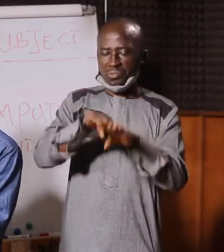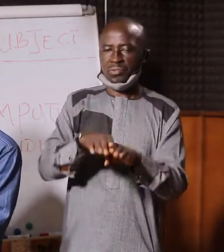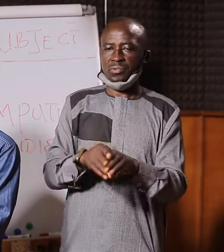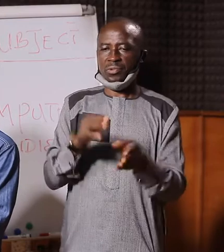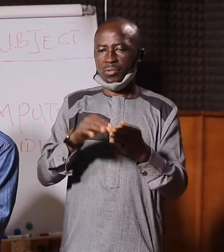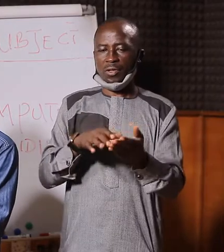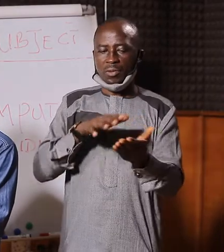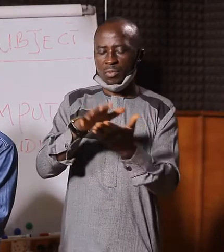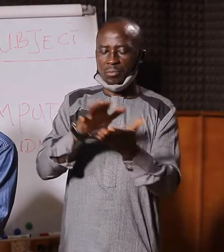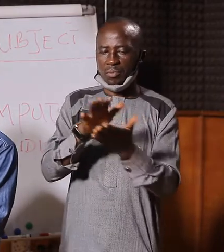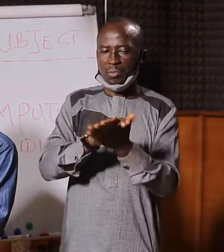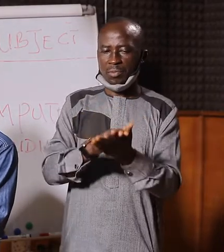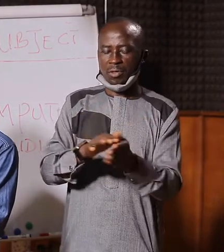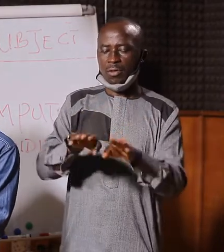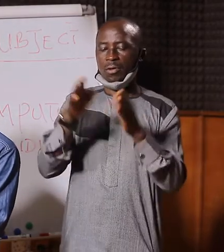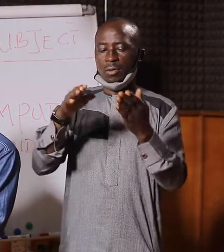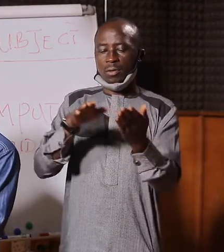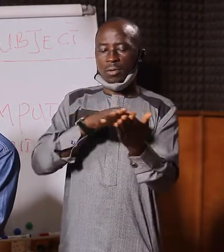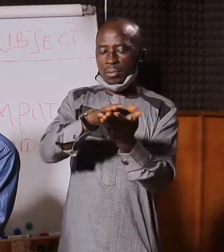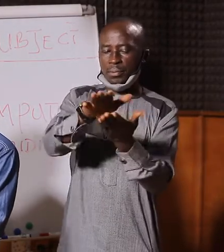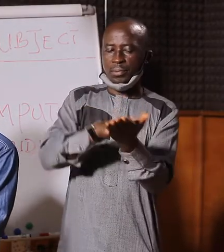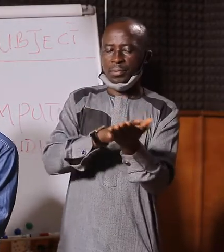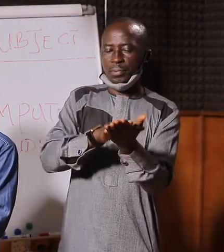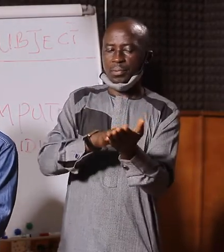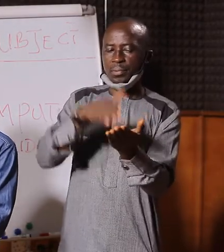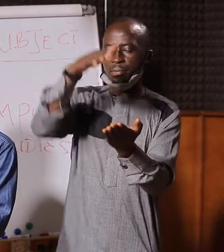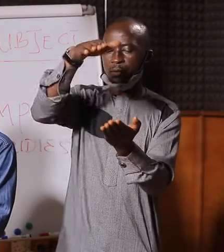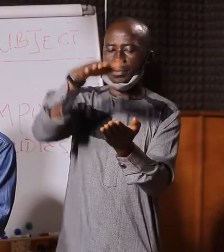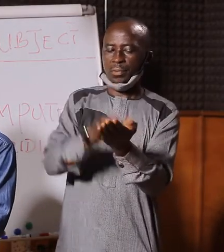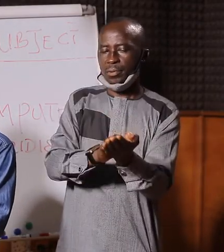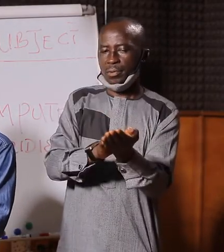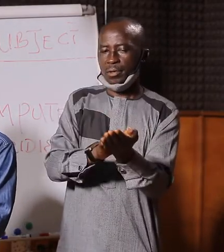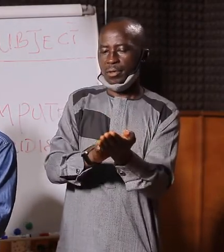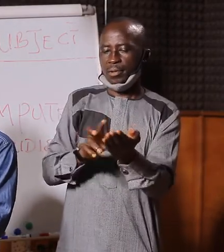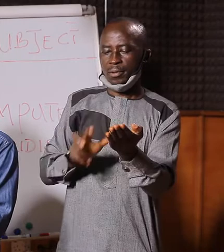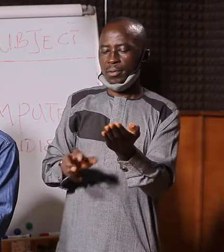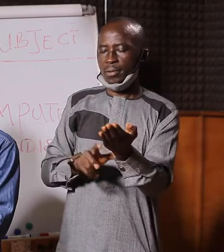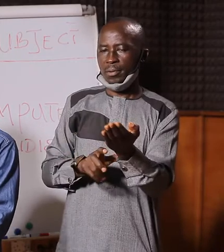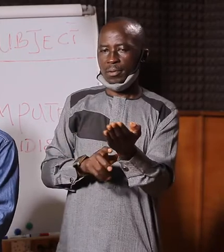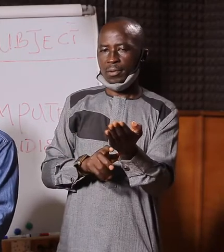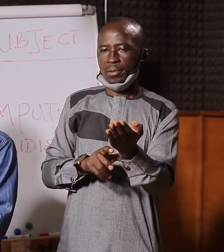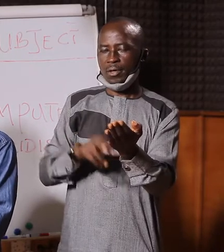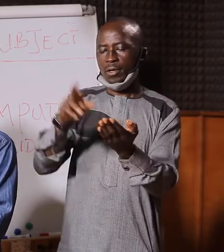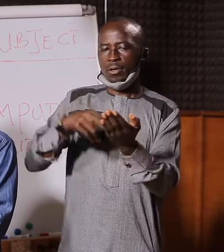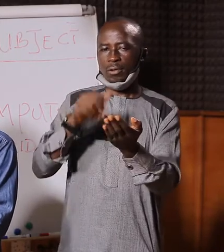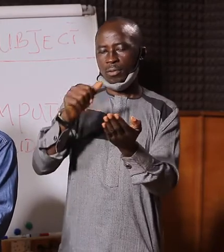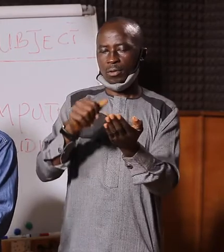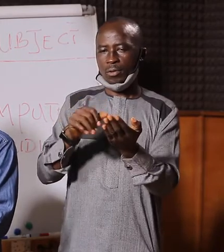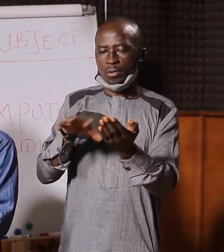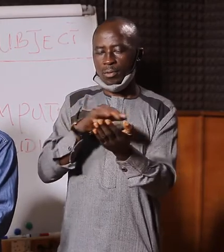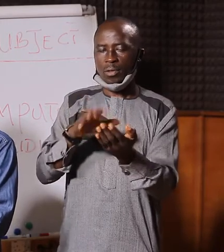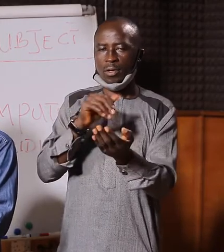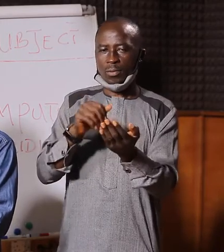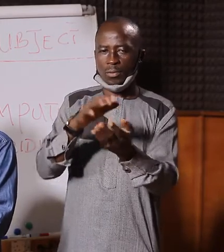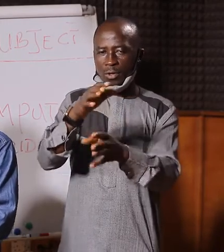document and you close. Once you place it on the scanner, once it's closed, it reads to the computer and you're